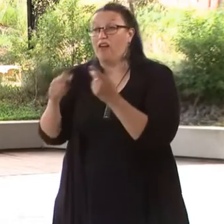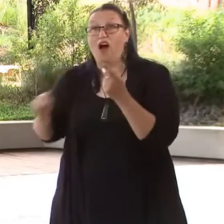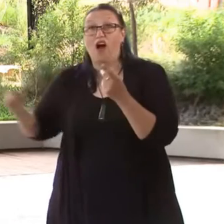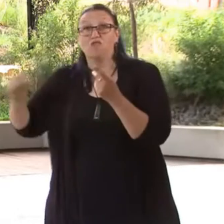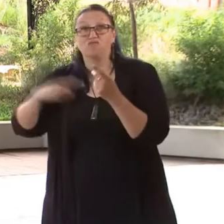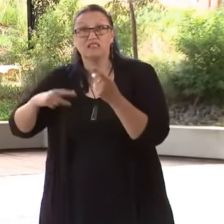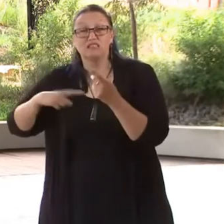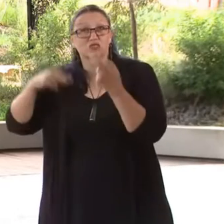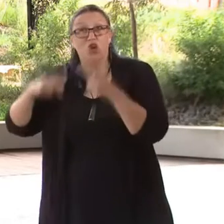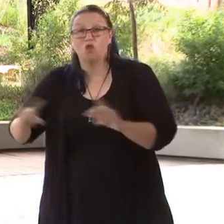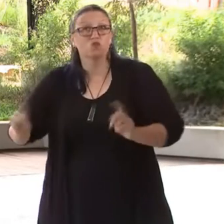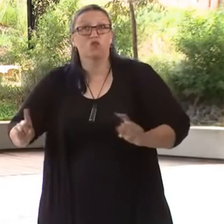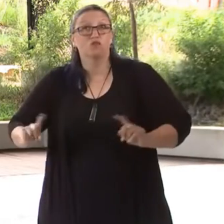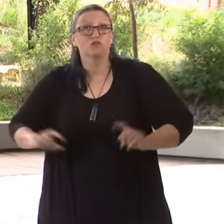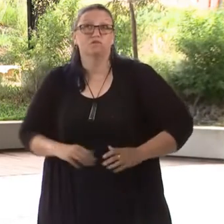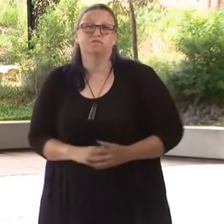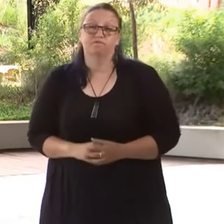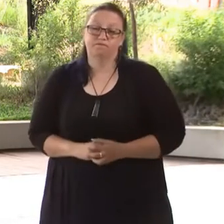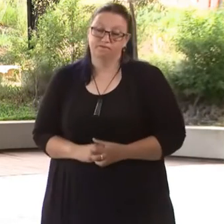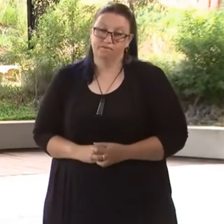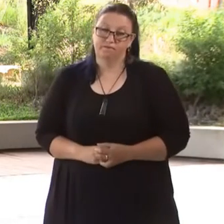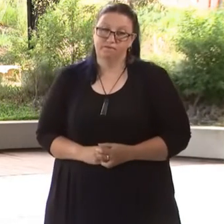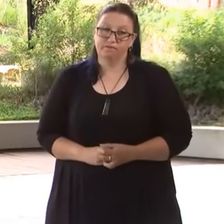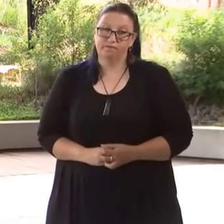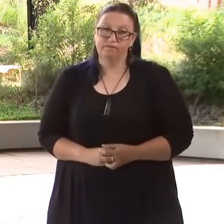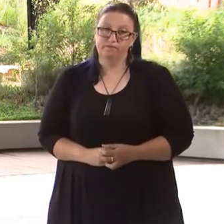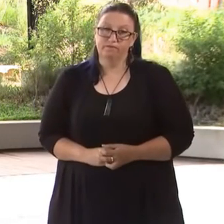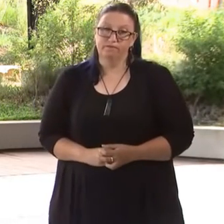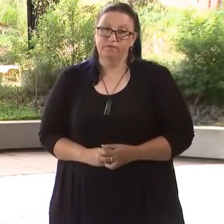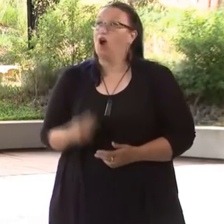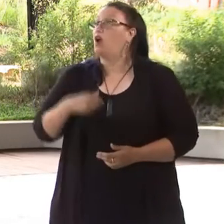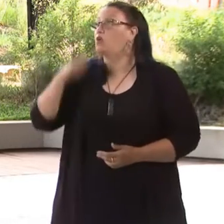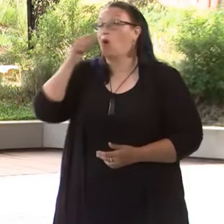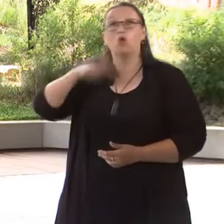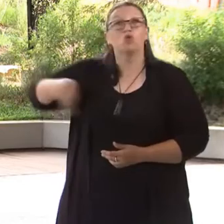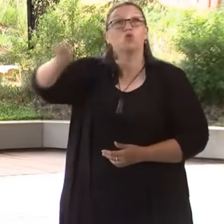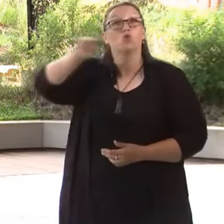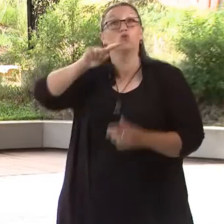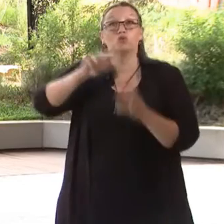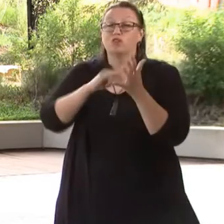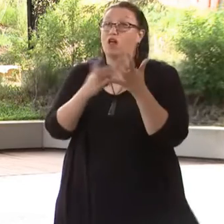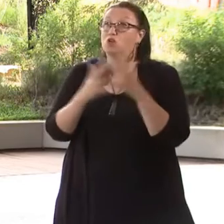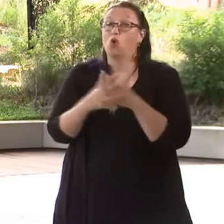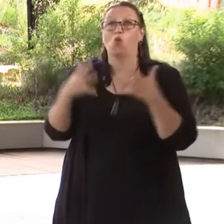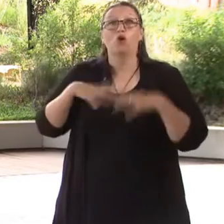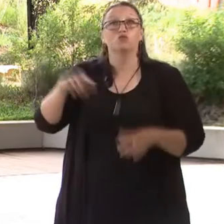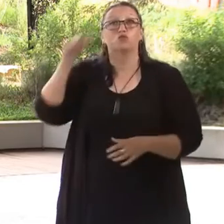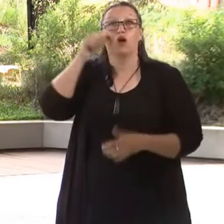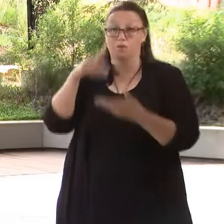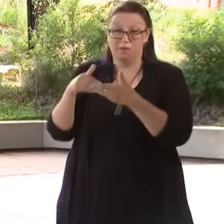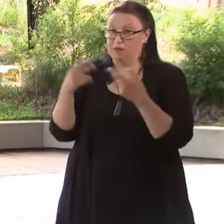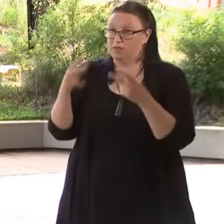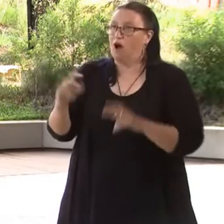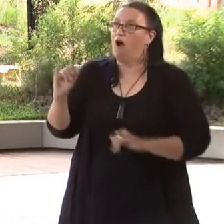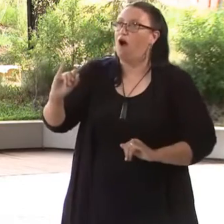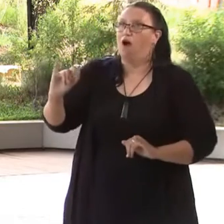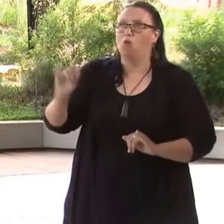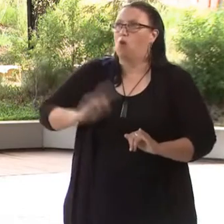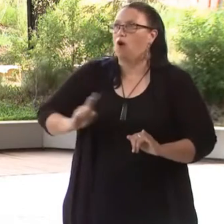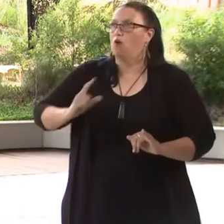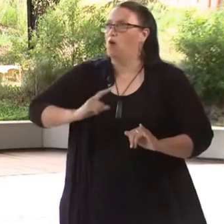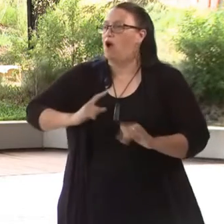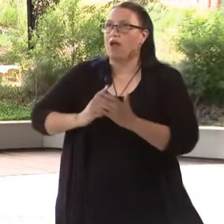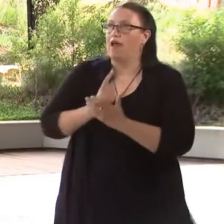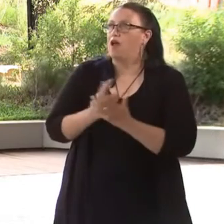its death. Clearly there is a strong public interest in this, and we're very committed